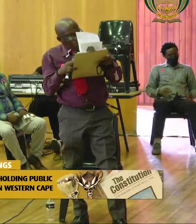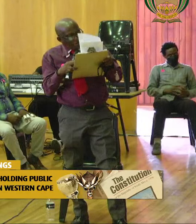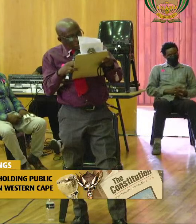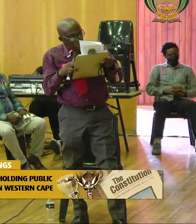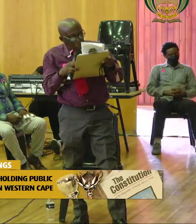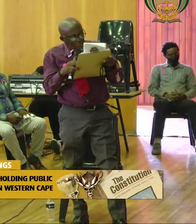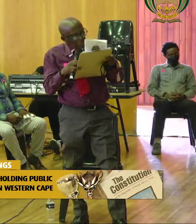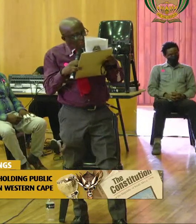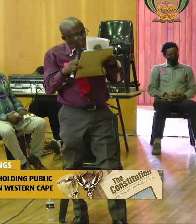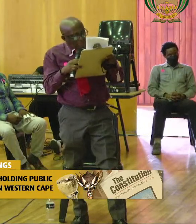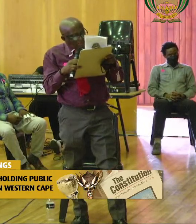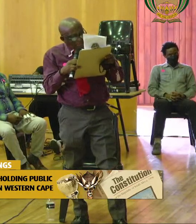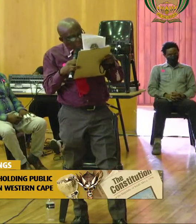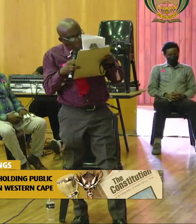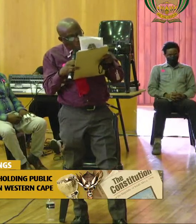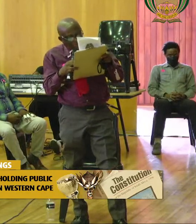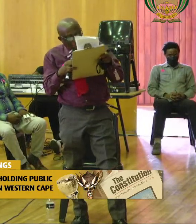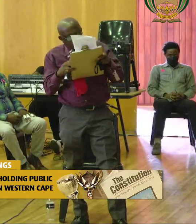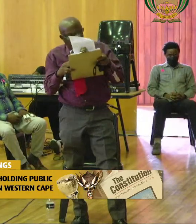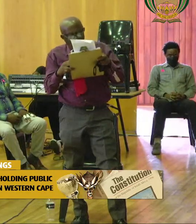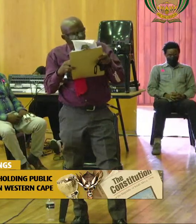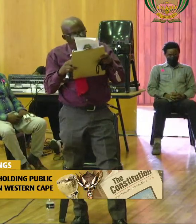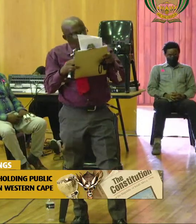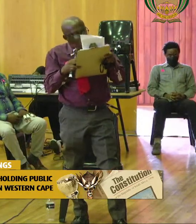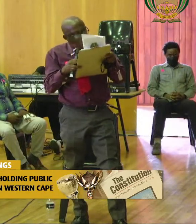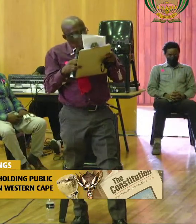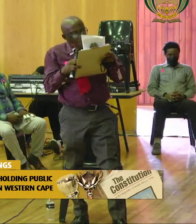issues correctly as the African National Congress.